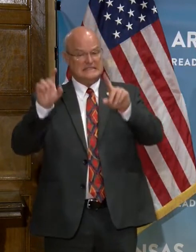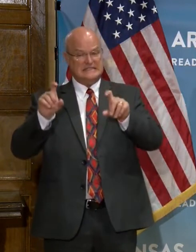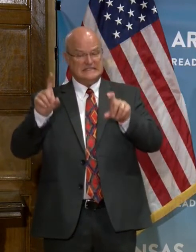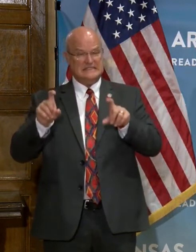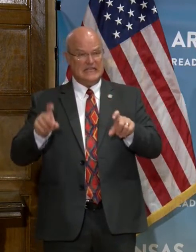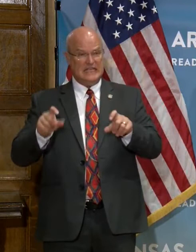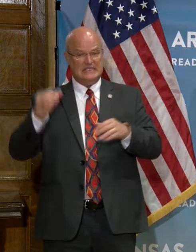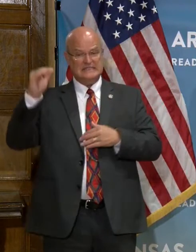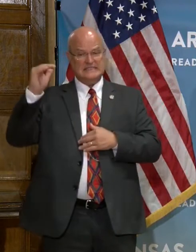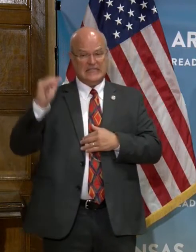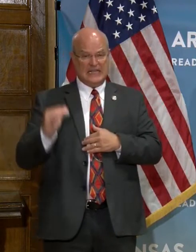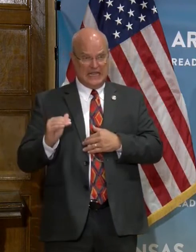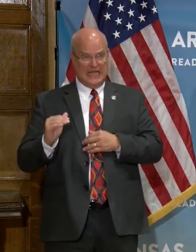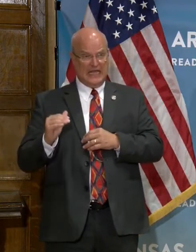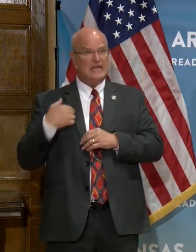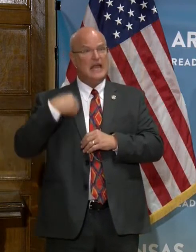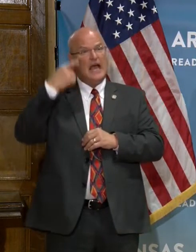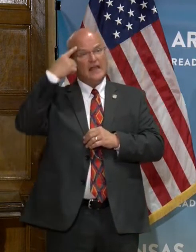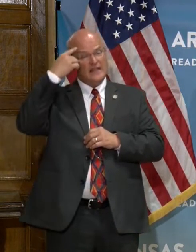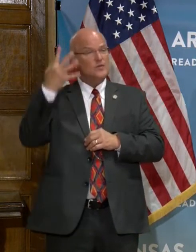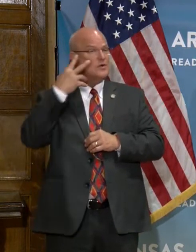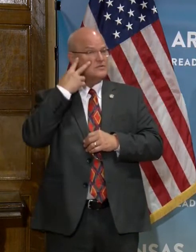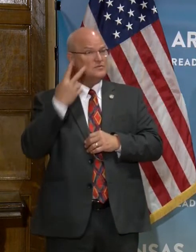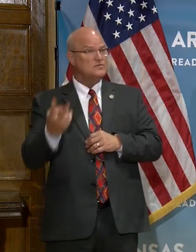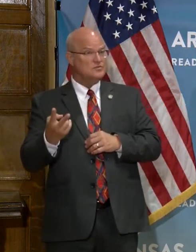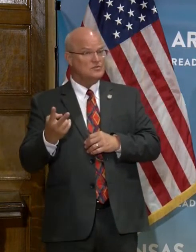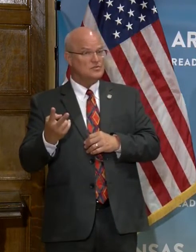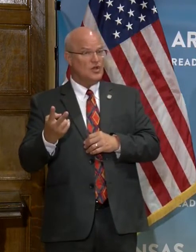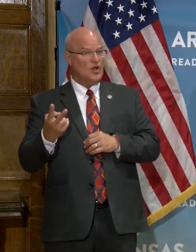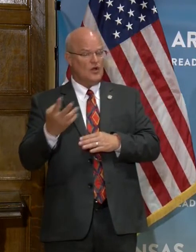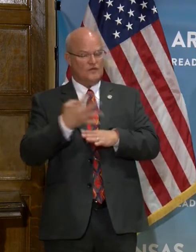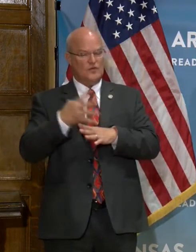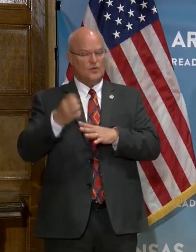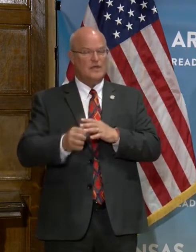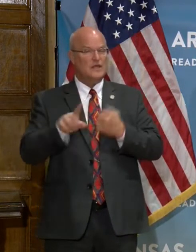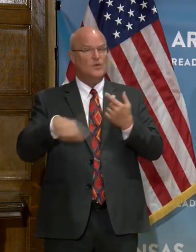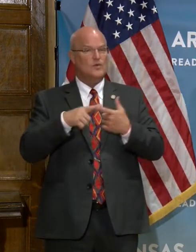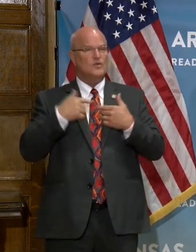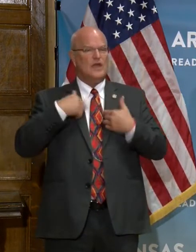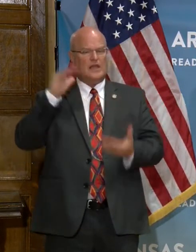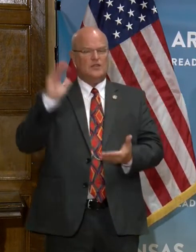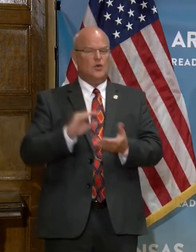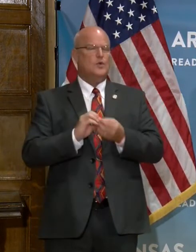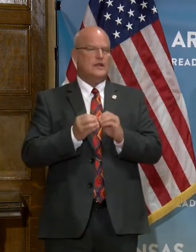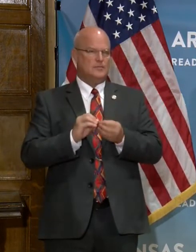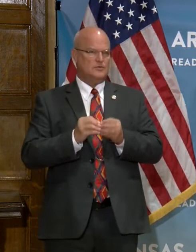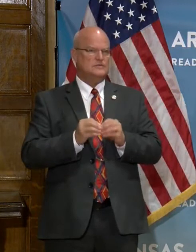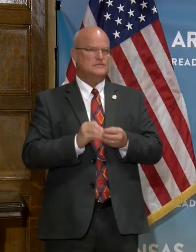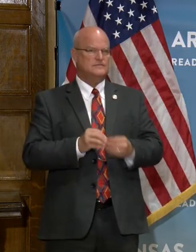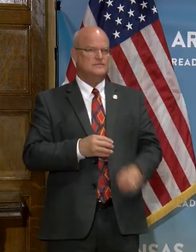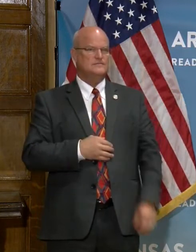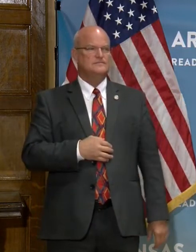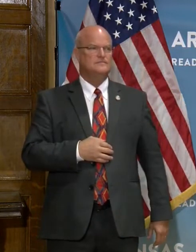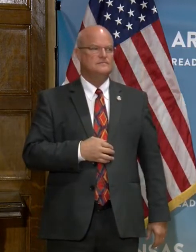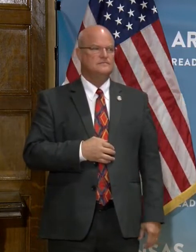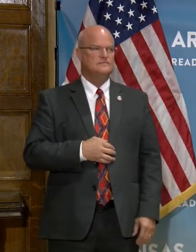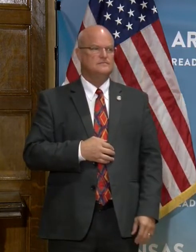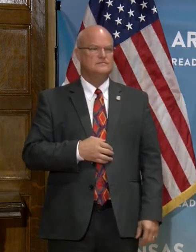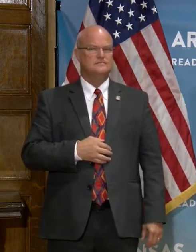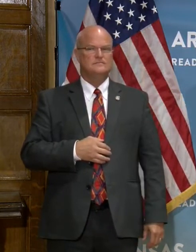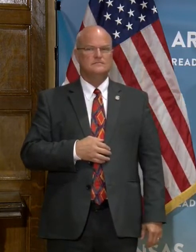tests declined some, and I think that's what you saw over the weekend when you had lower numbers.